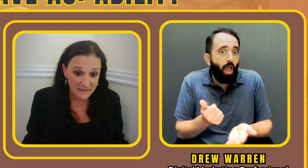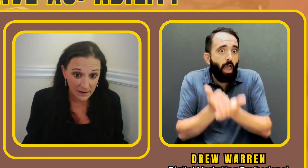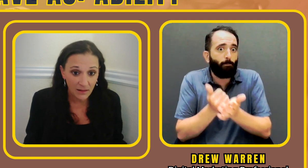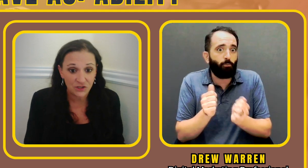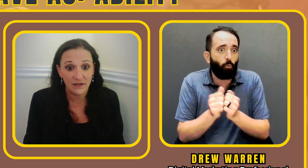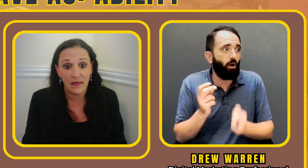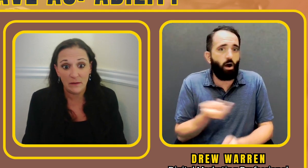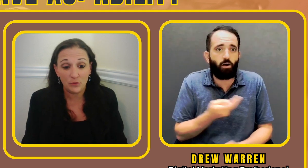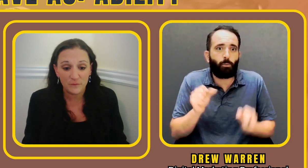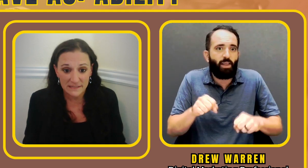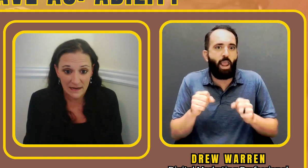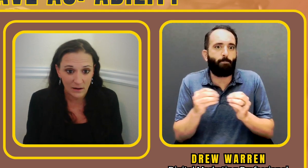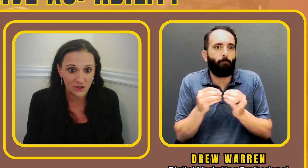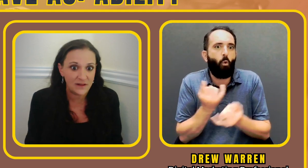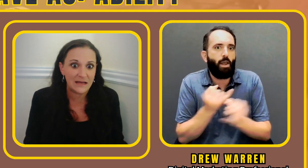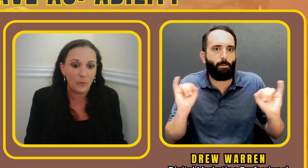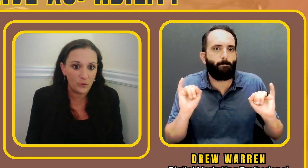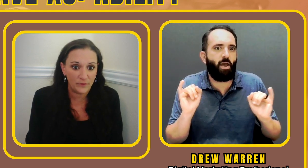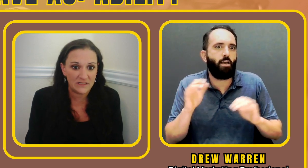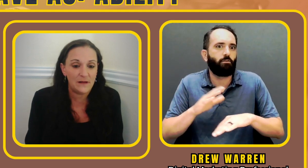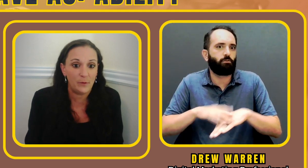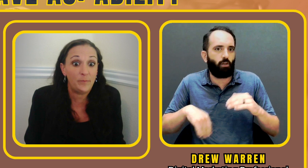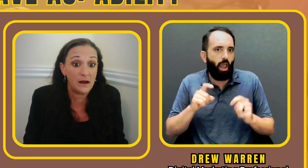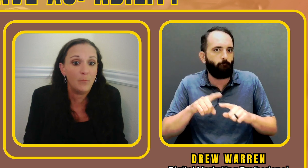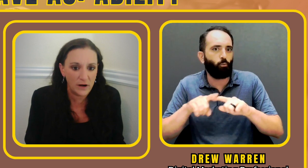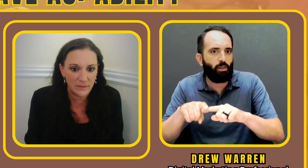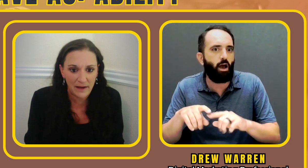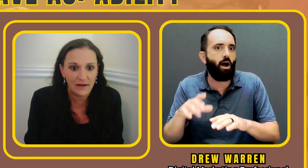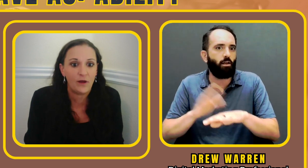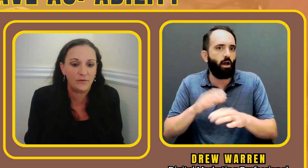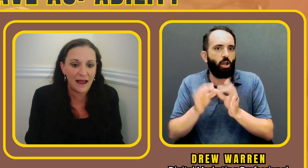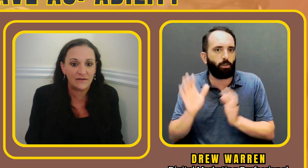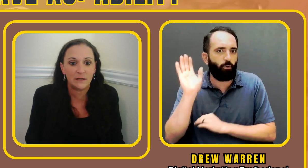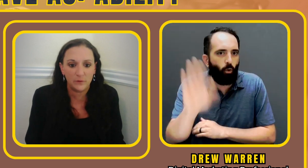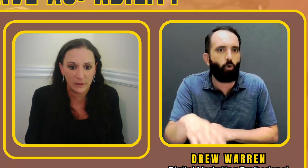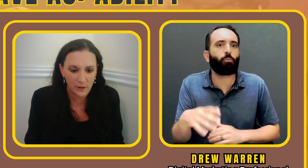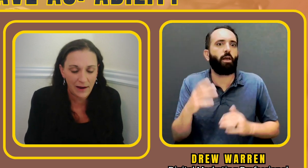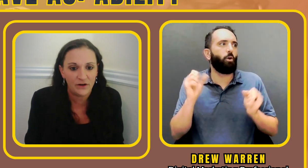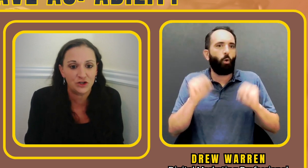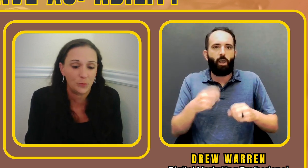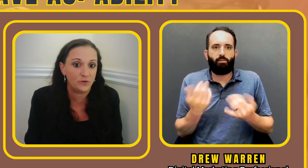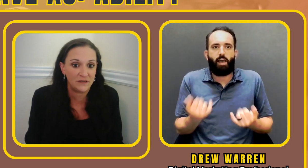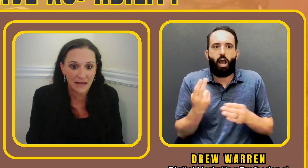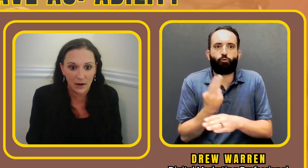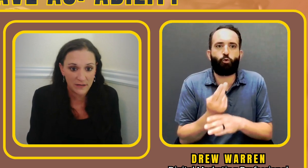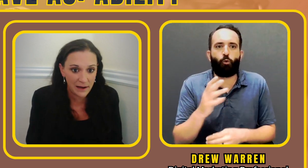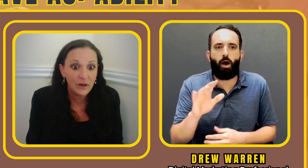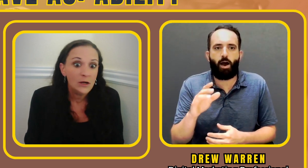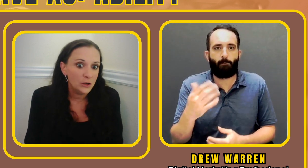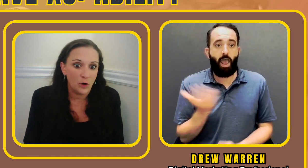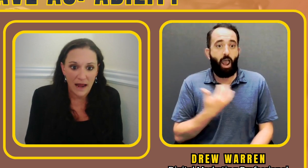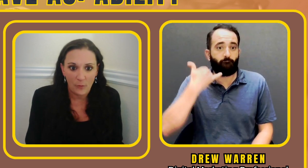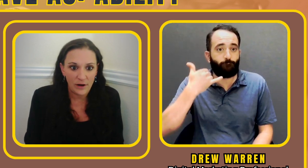advent of technology and the improvements in technology, that's helpful with us to be able to become more independent rather than having to completely rely on an interpreter the entire